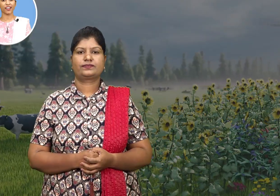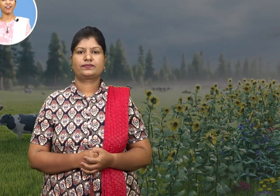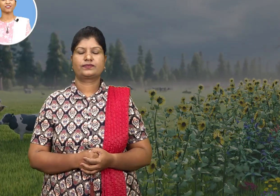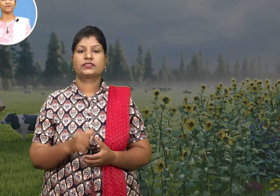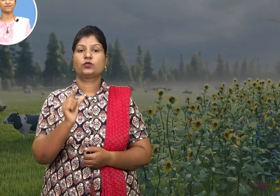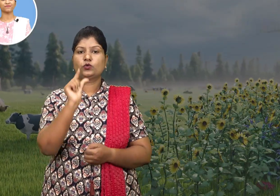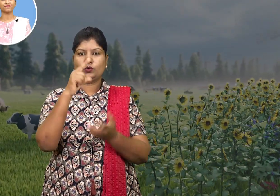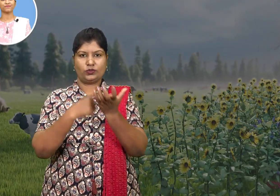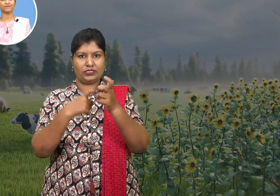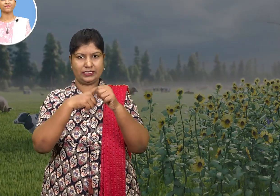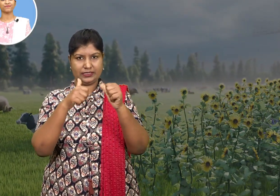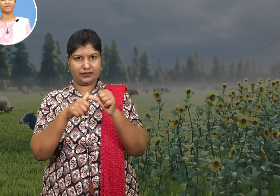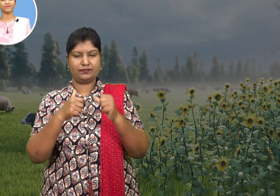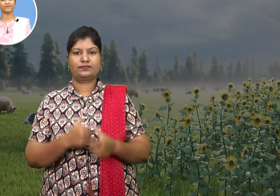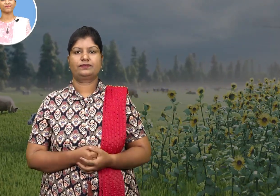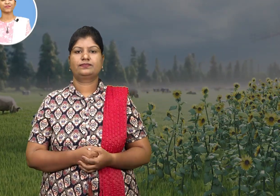Urea,